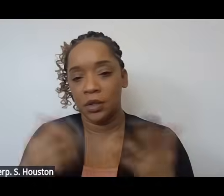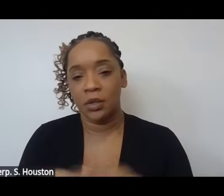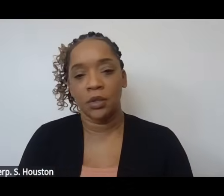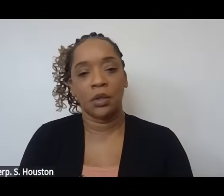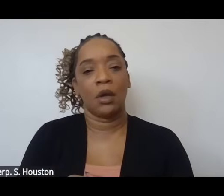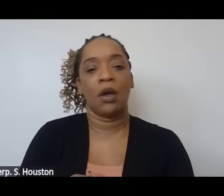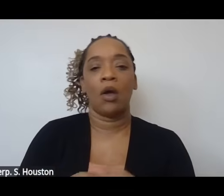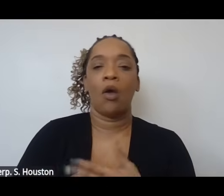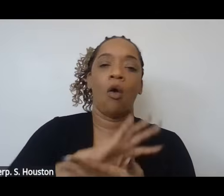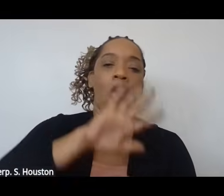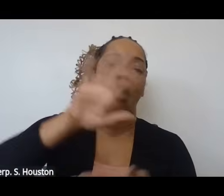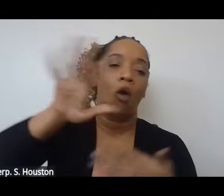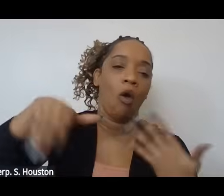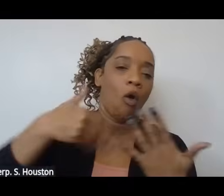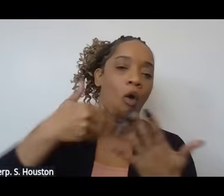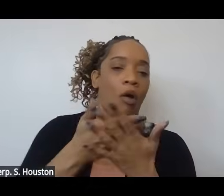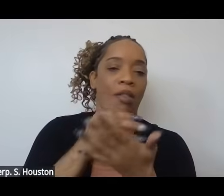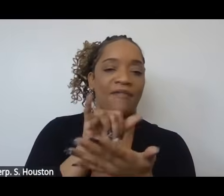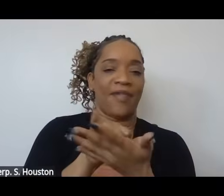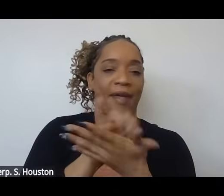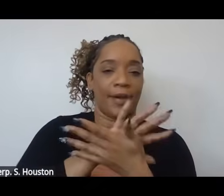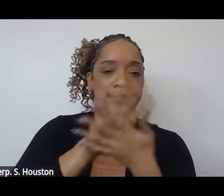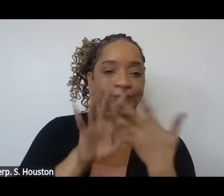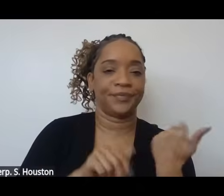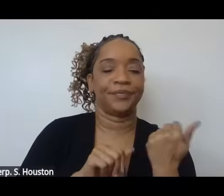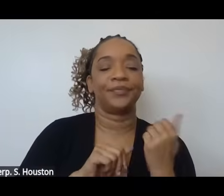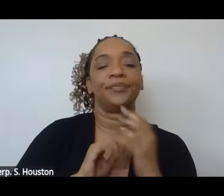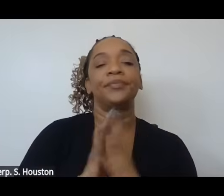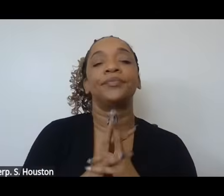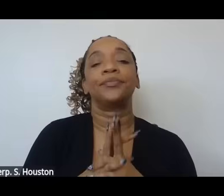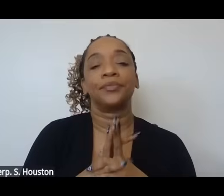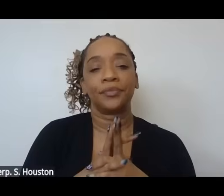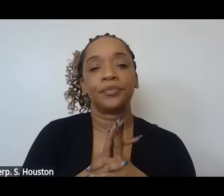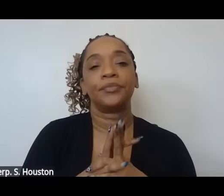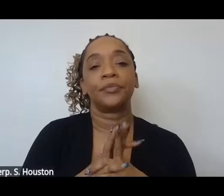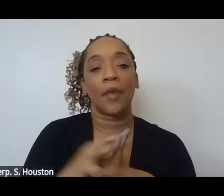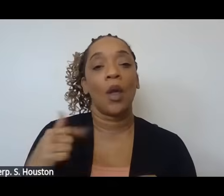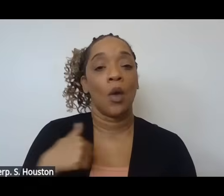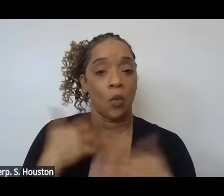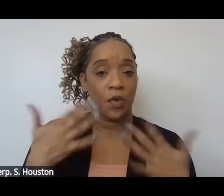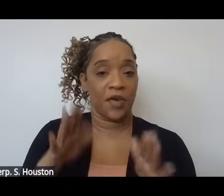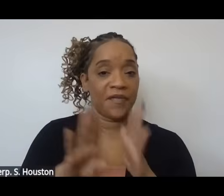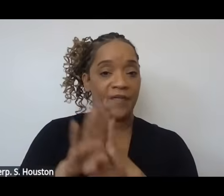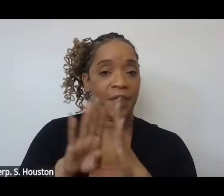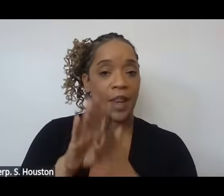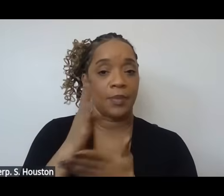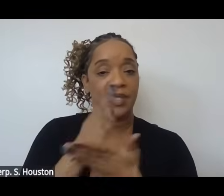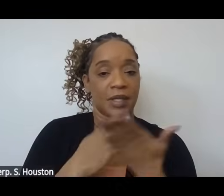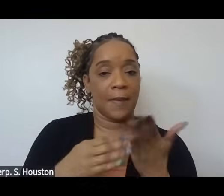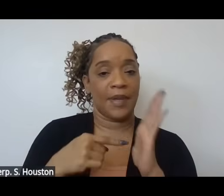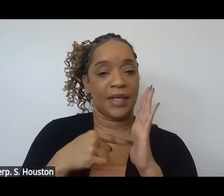So we have developed some examples. It's two examples. There's